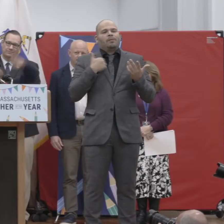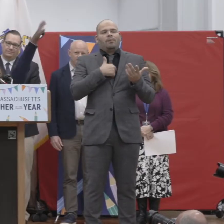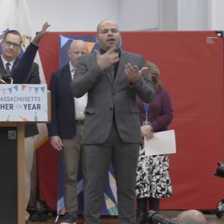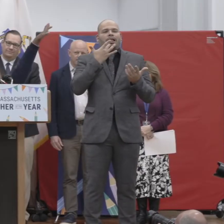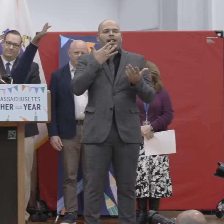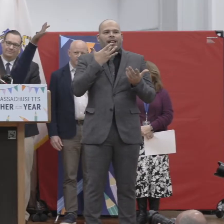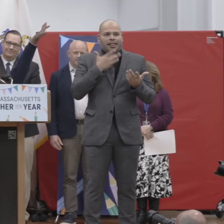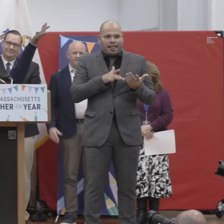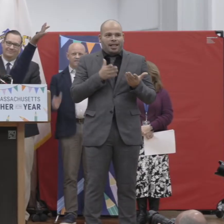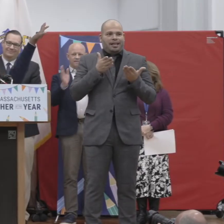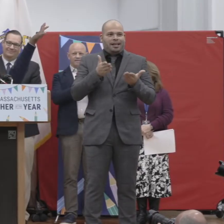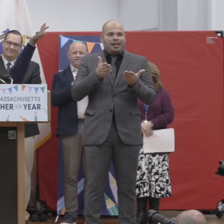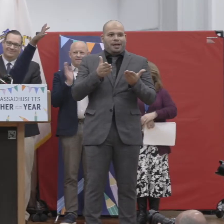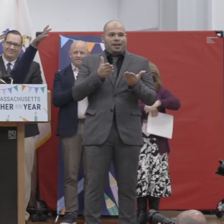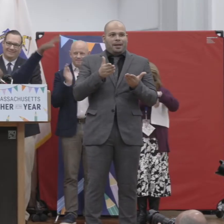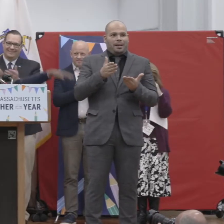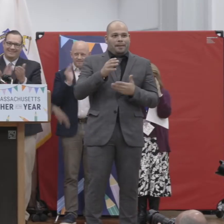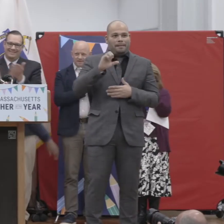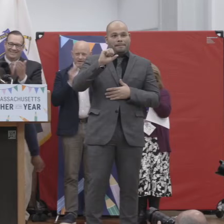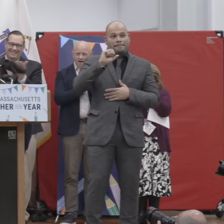Miss S.